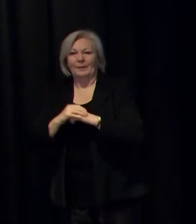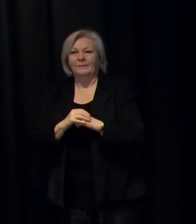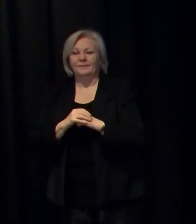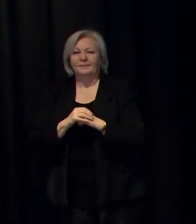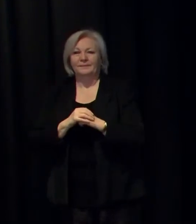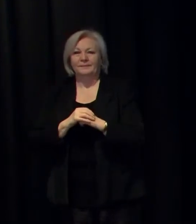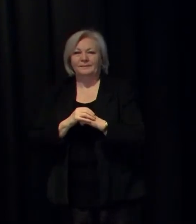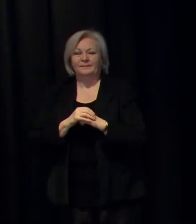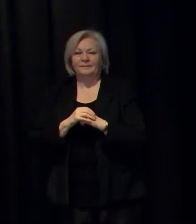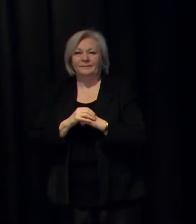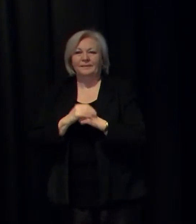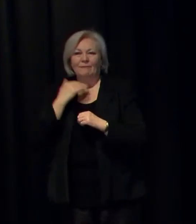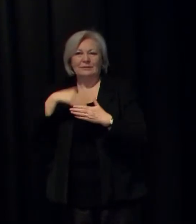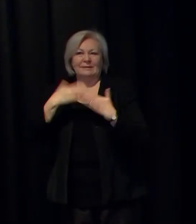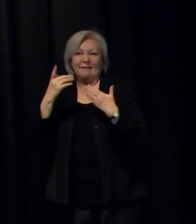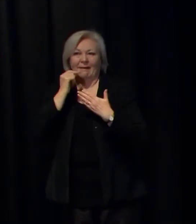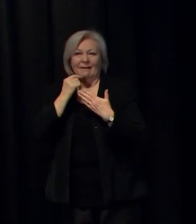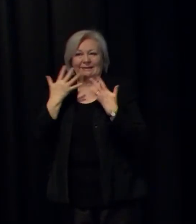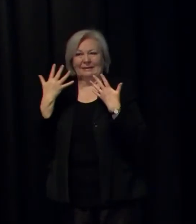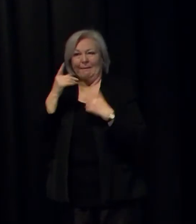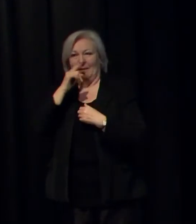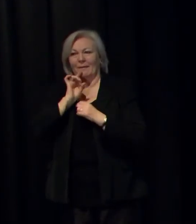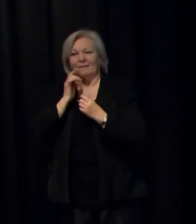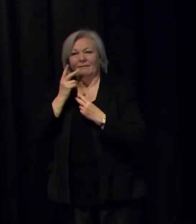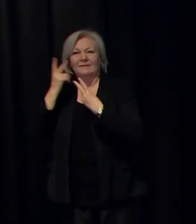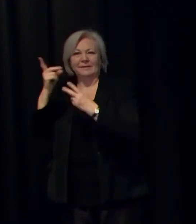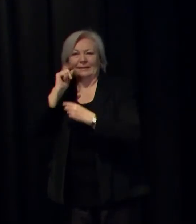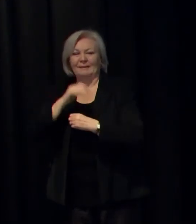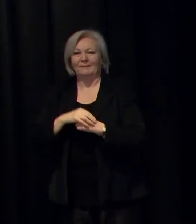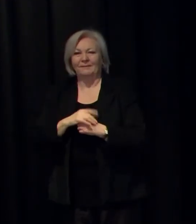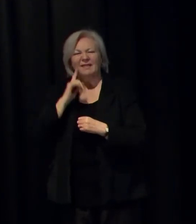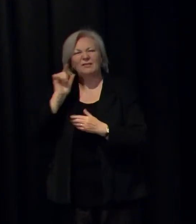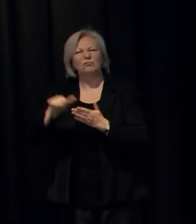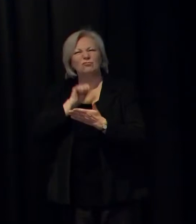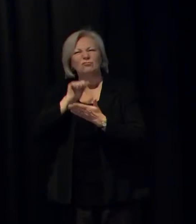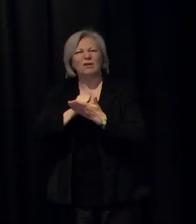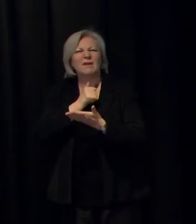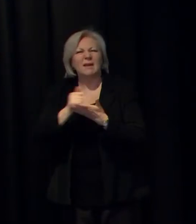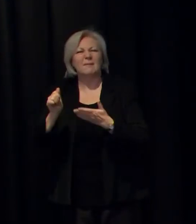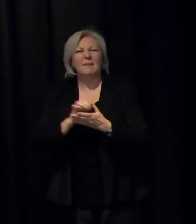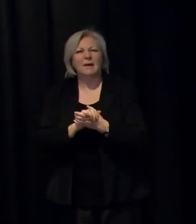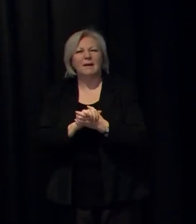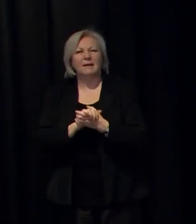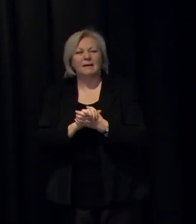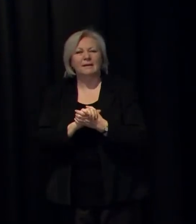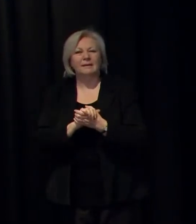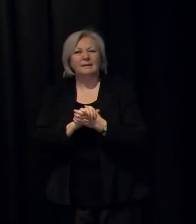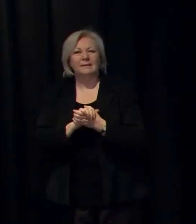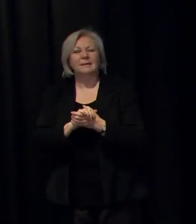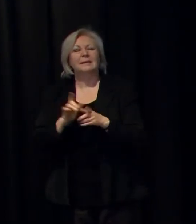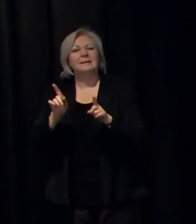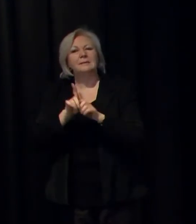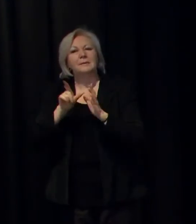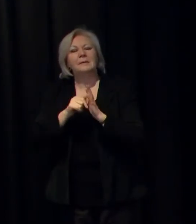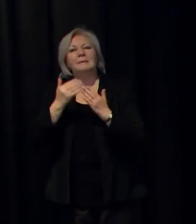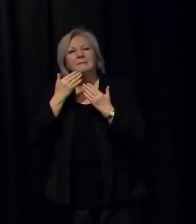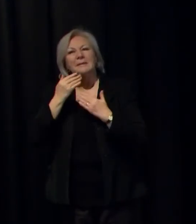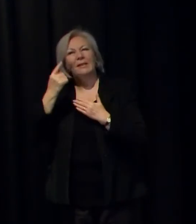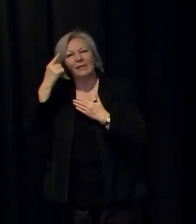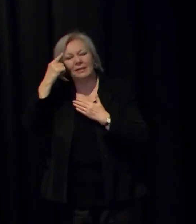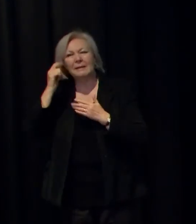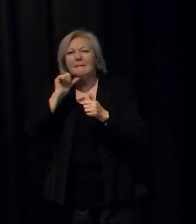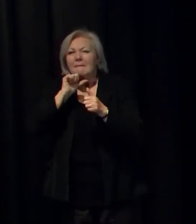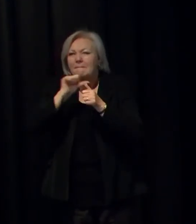home per day. We believe that is appropriate. It is, however, highly recommended that only vaccinated people